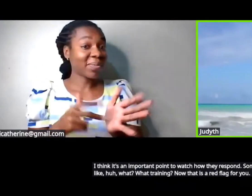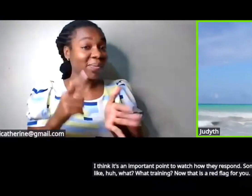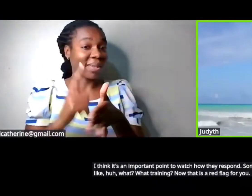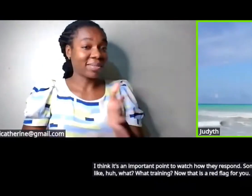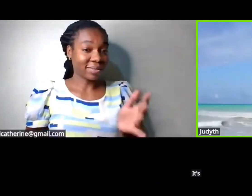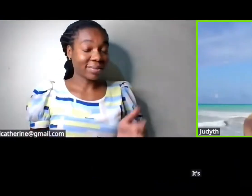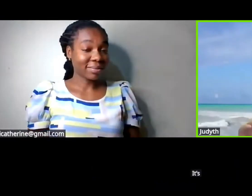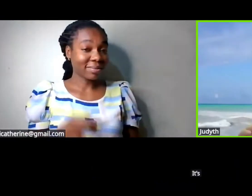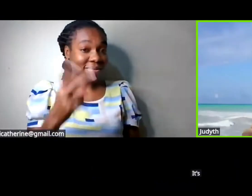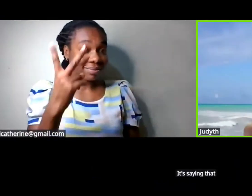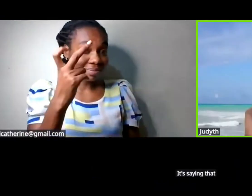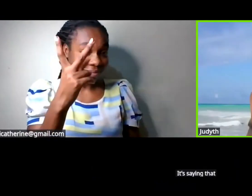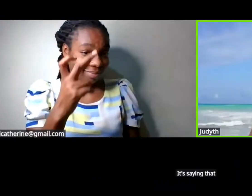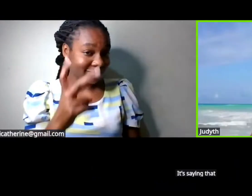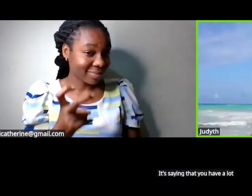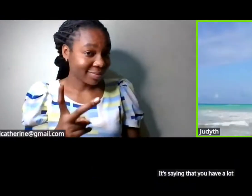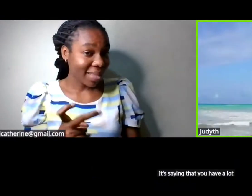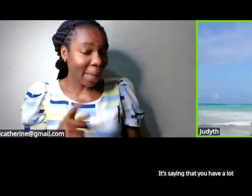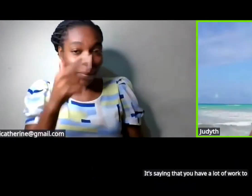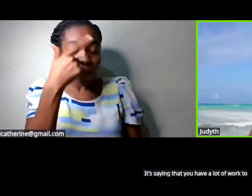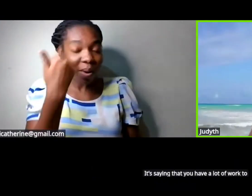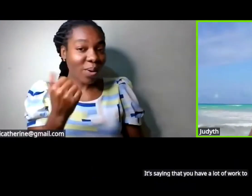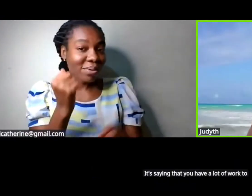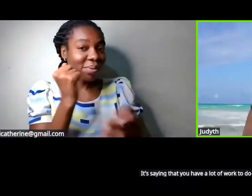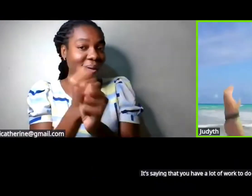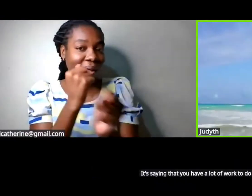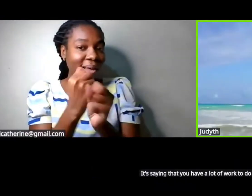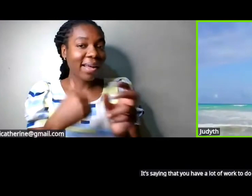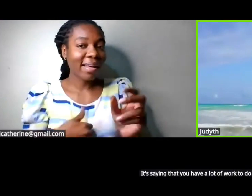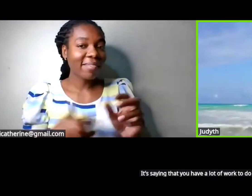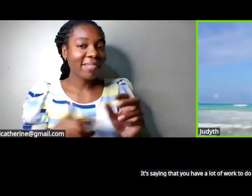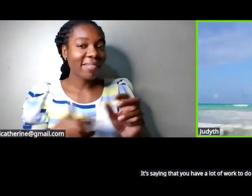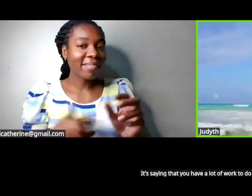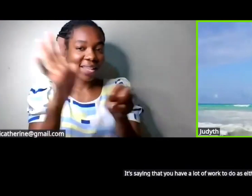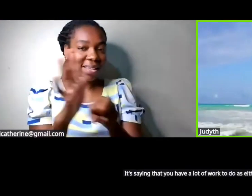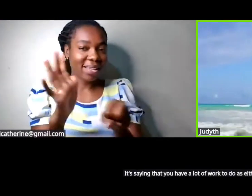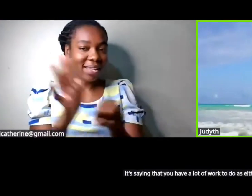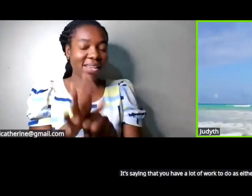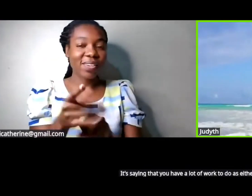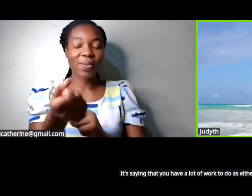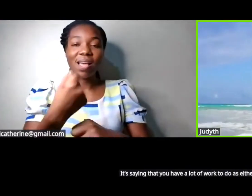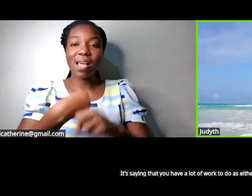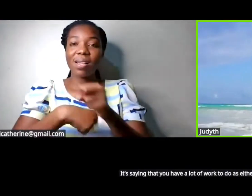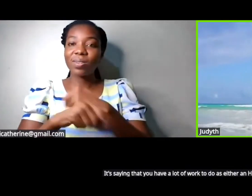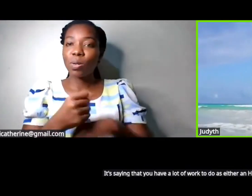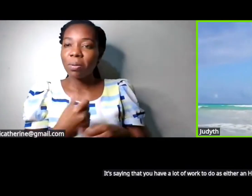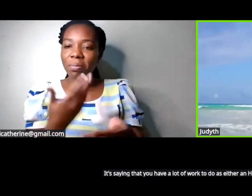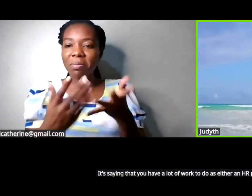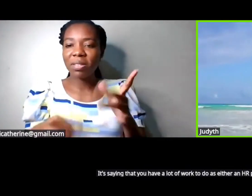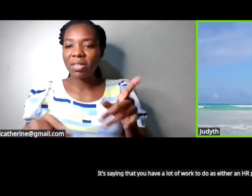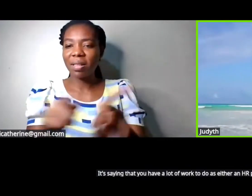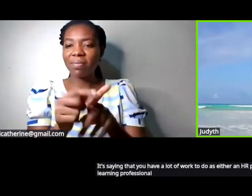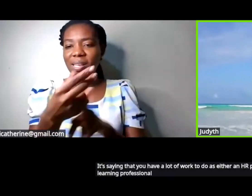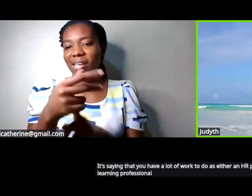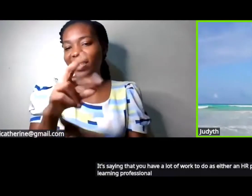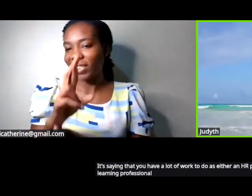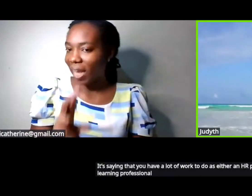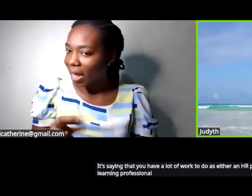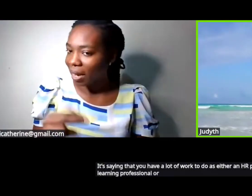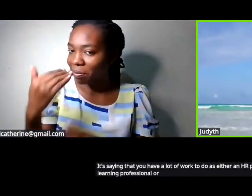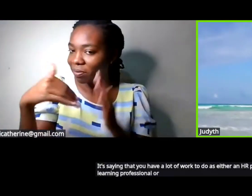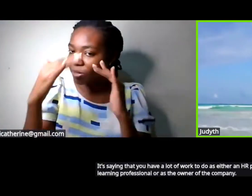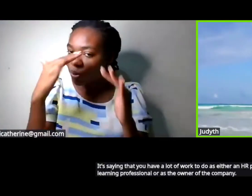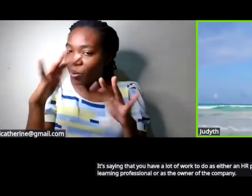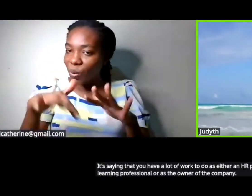that you have a lot of work to do as either an HR professional or a learning professional or as the owner of the